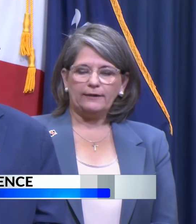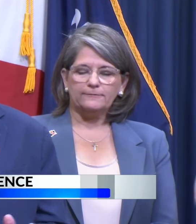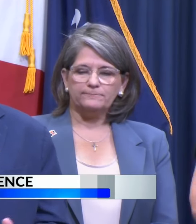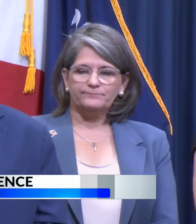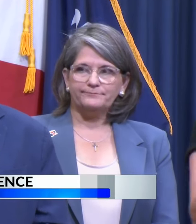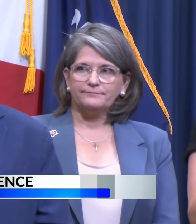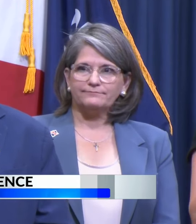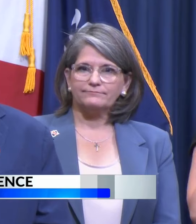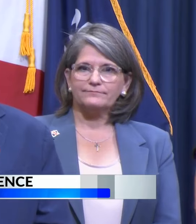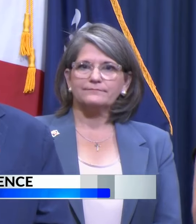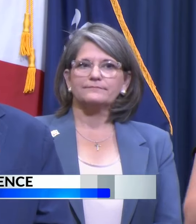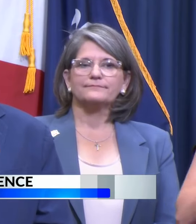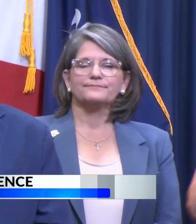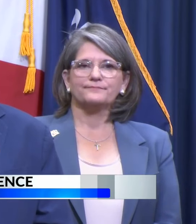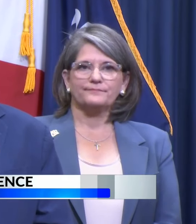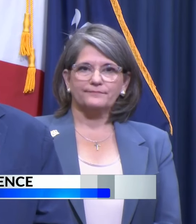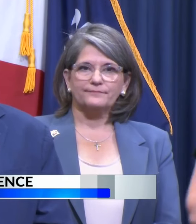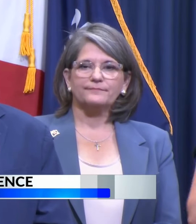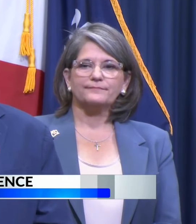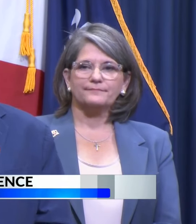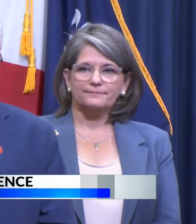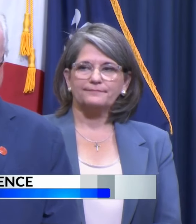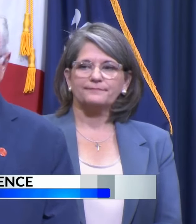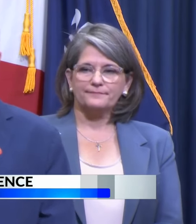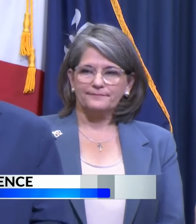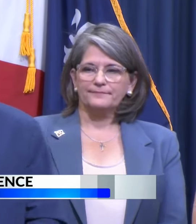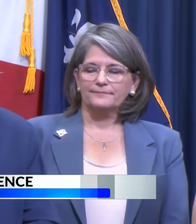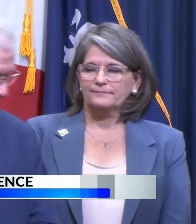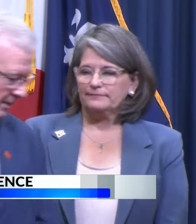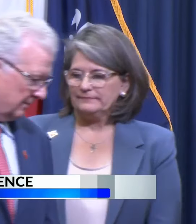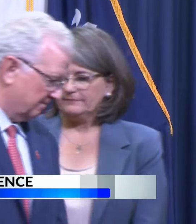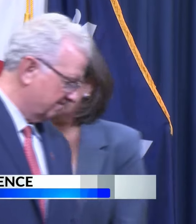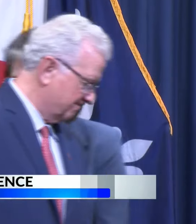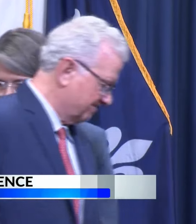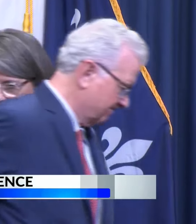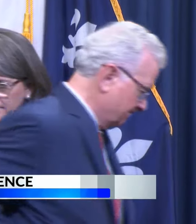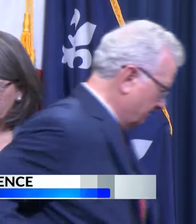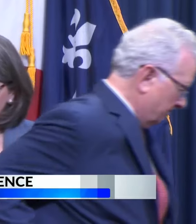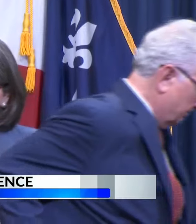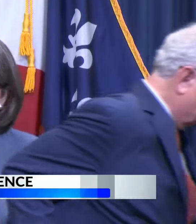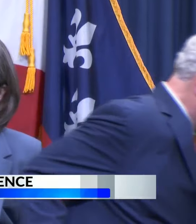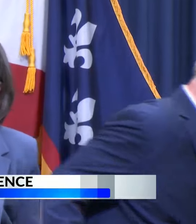the cooperative nature in which they've handled this event. Thank you.